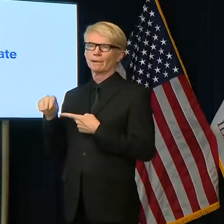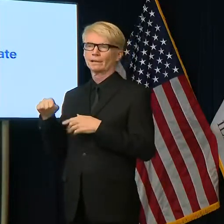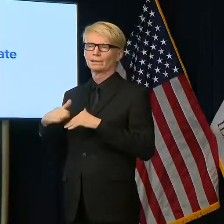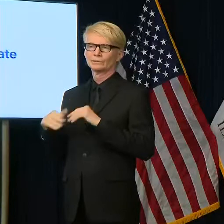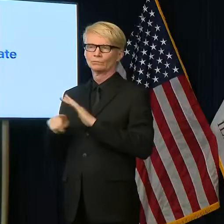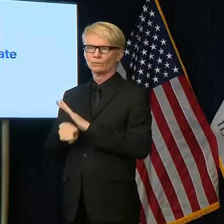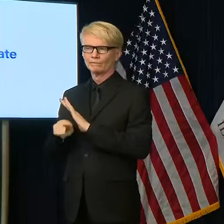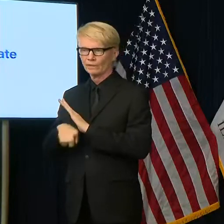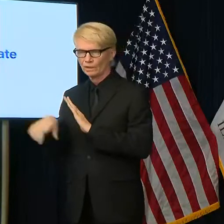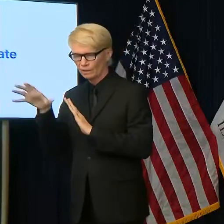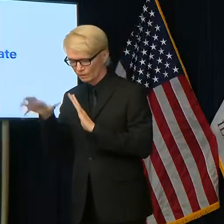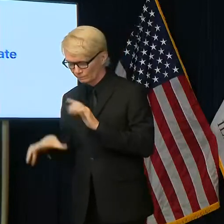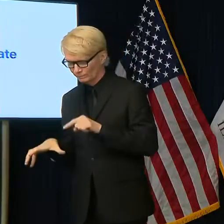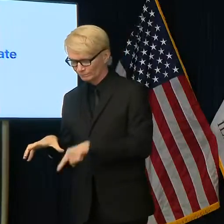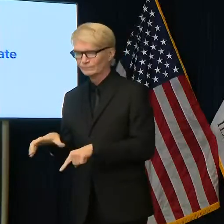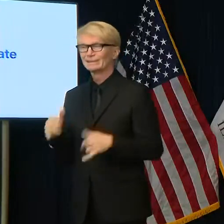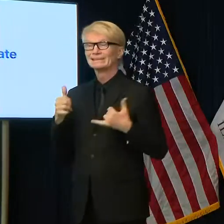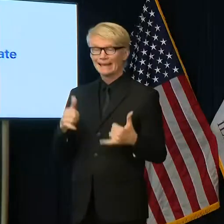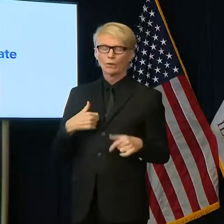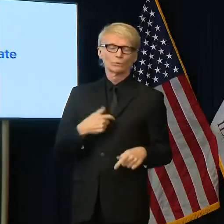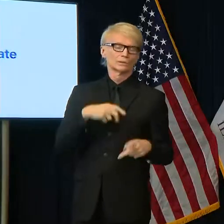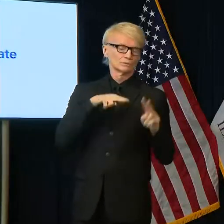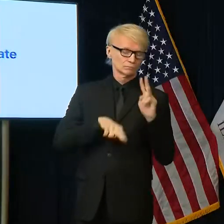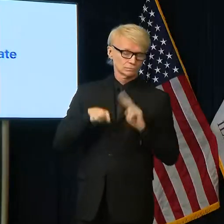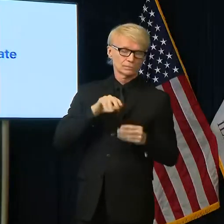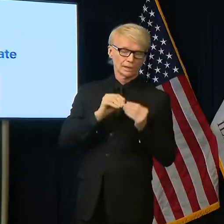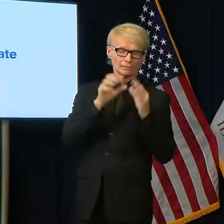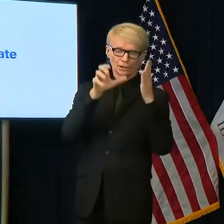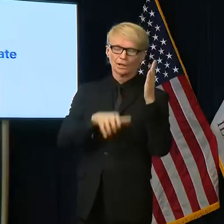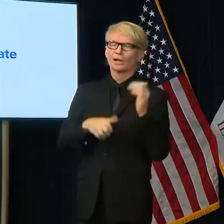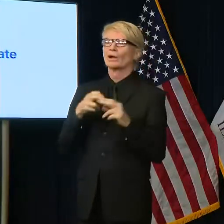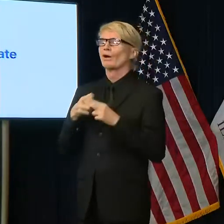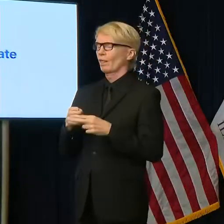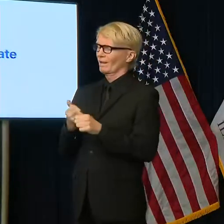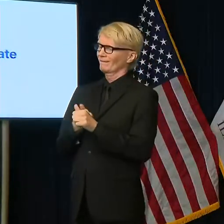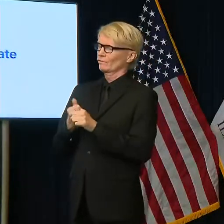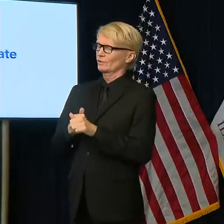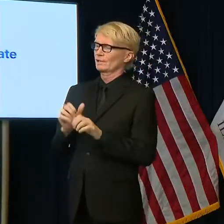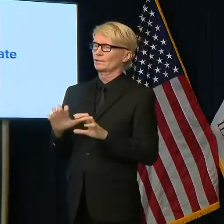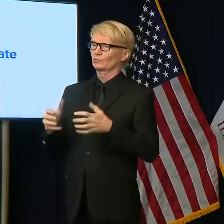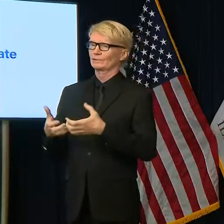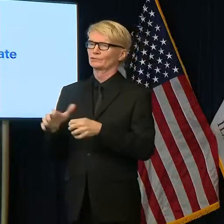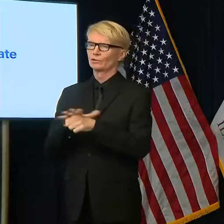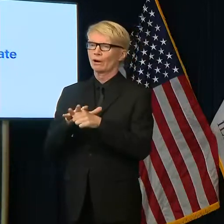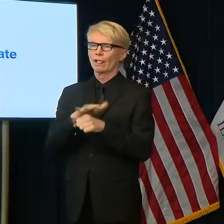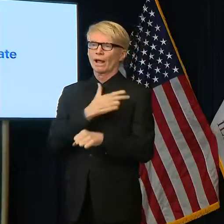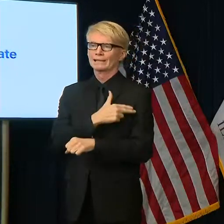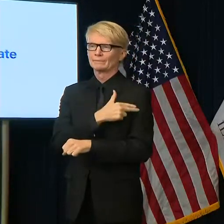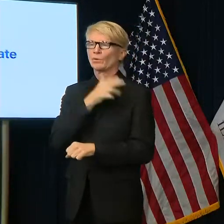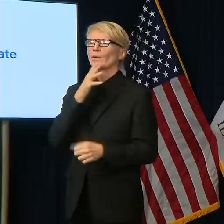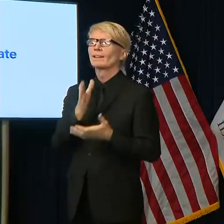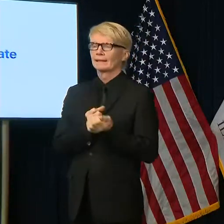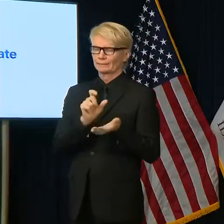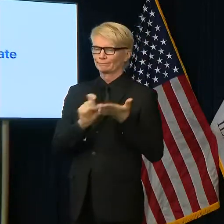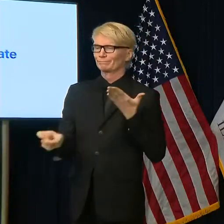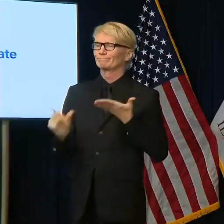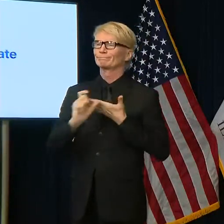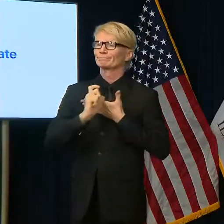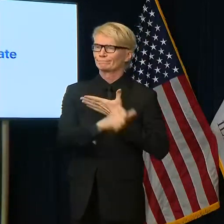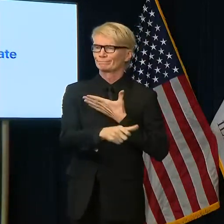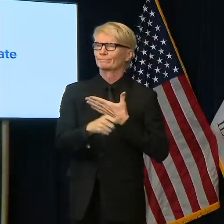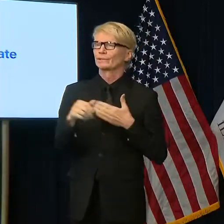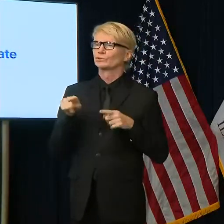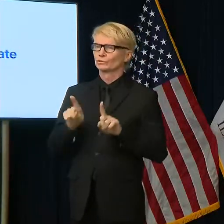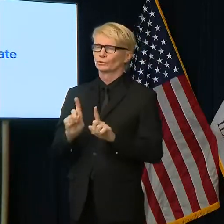our allocation to make sure that every regional hospital will get a portion of vaccine to distribute in